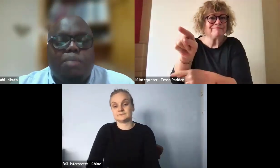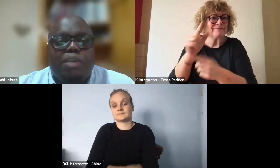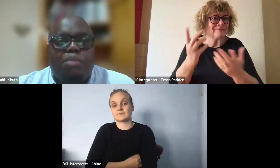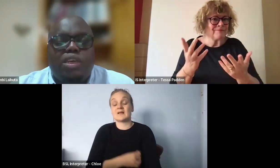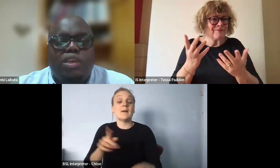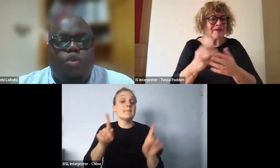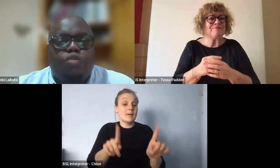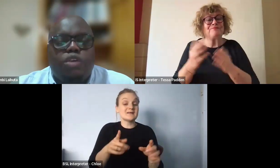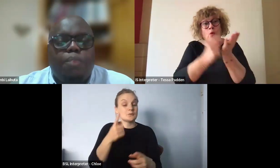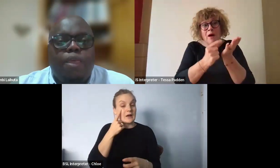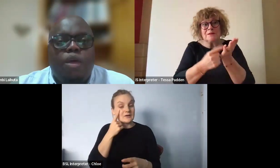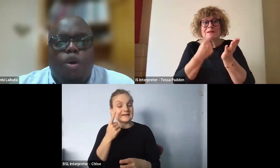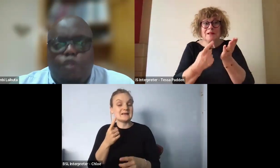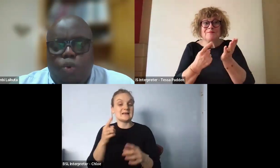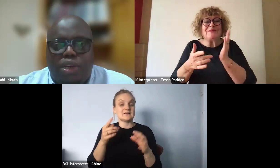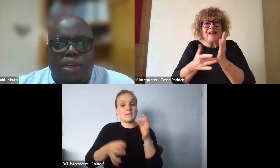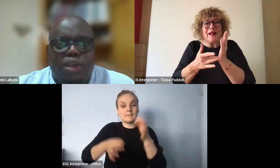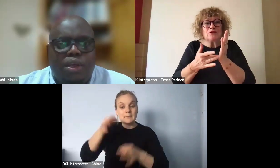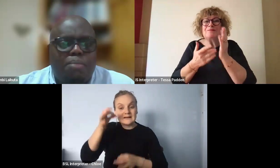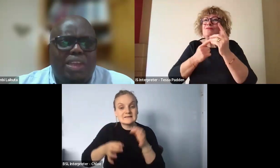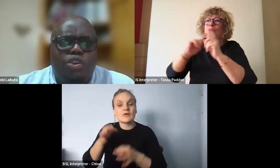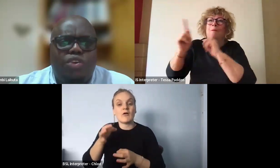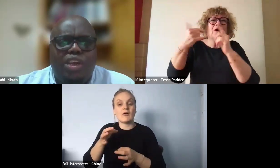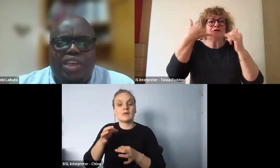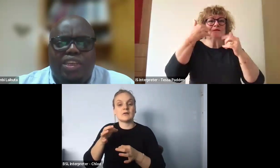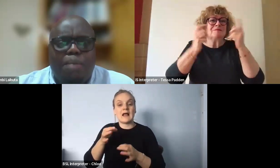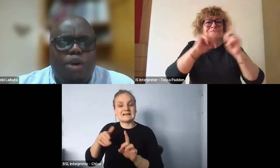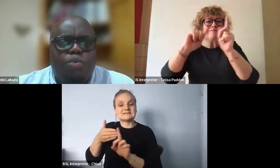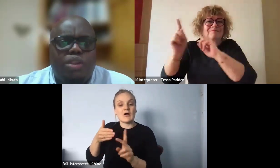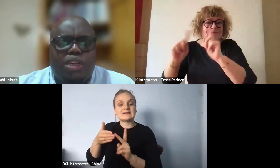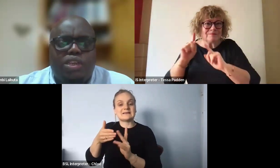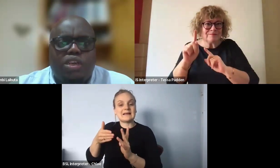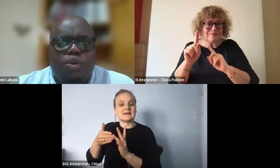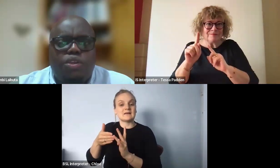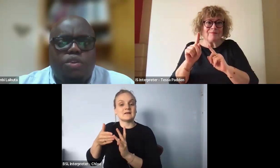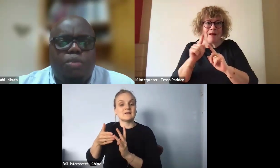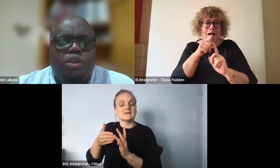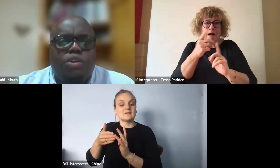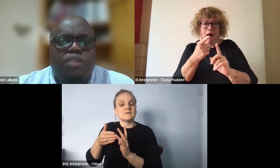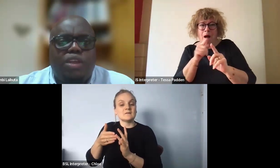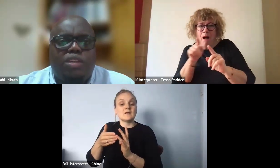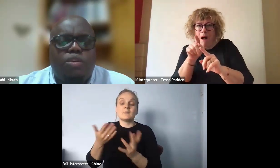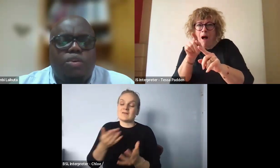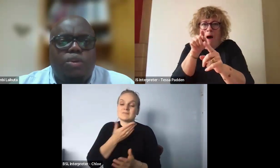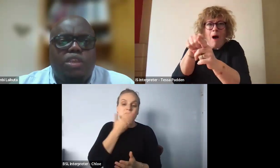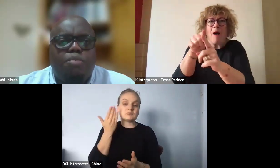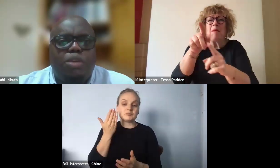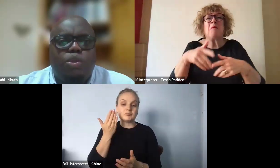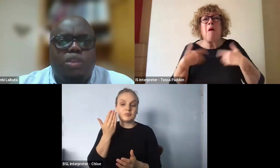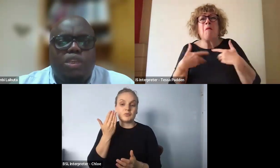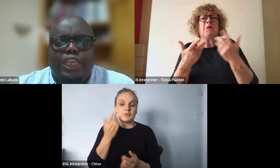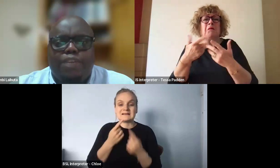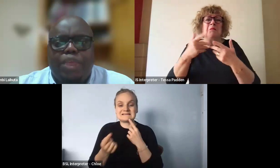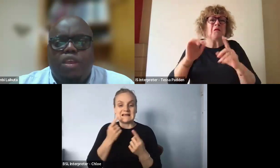opponents. The same has been said of Rwanda, but there's no real data about whether such technologies, communication surveillance technologies, have